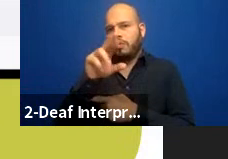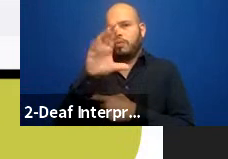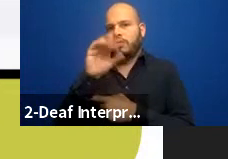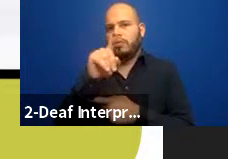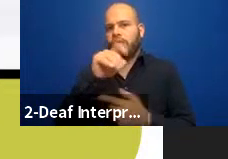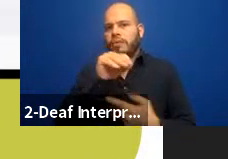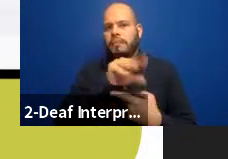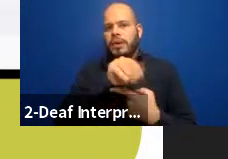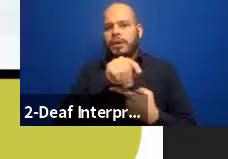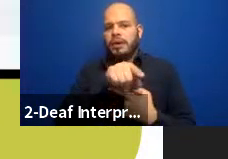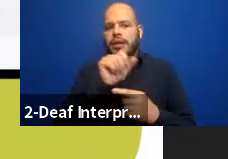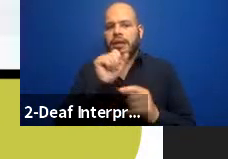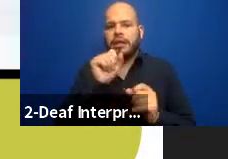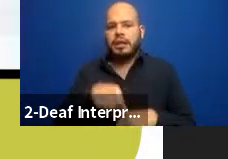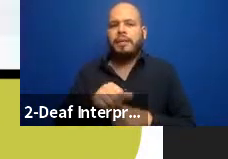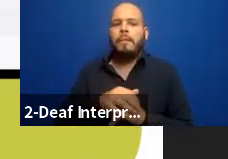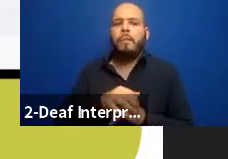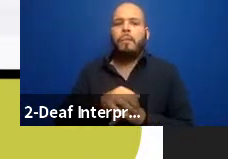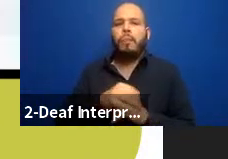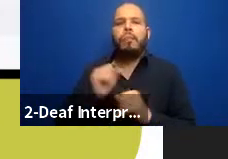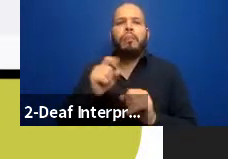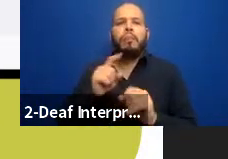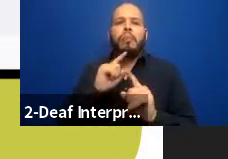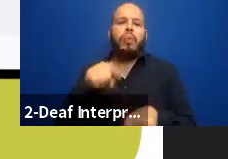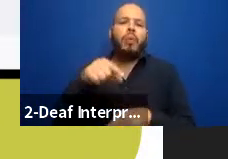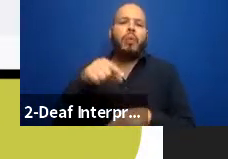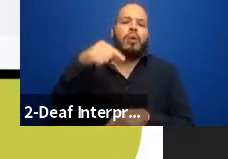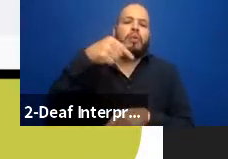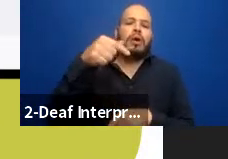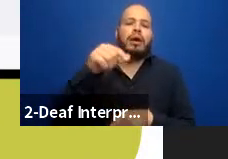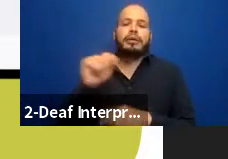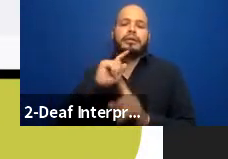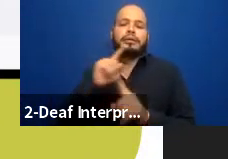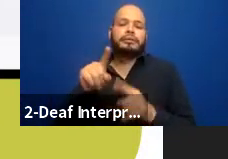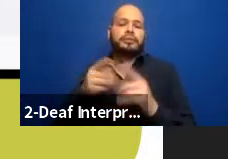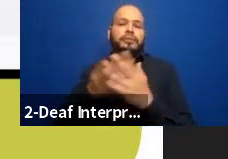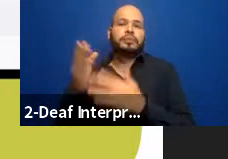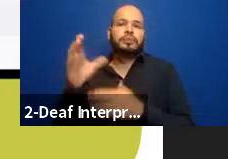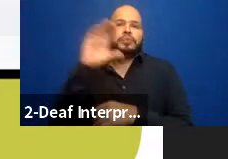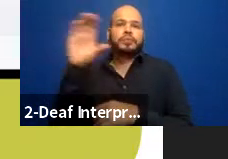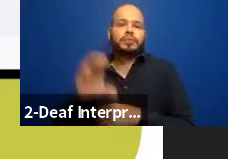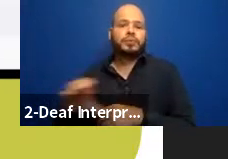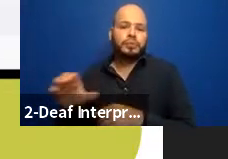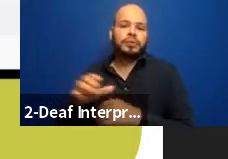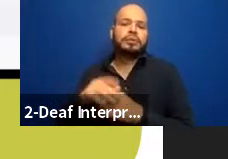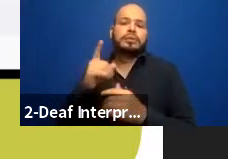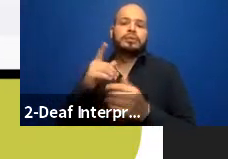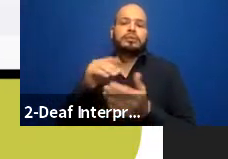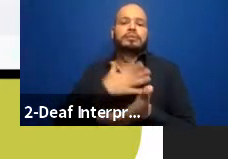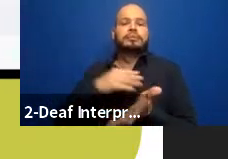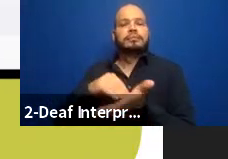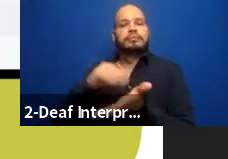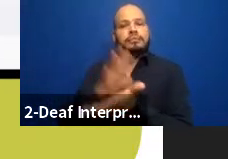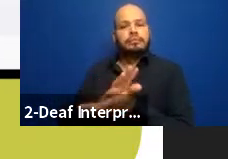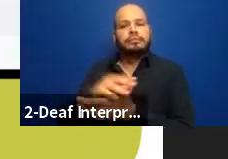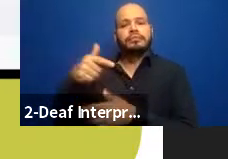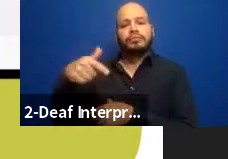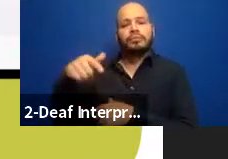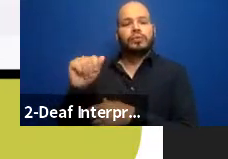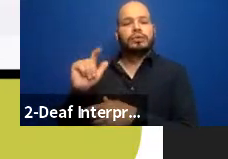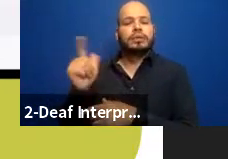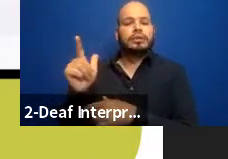the Q&A feature to raise accessibility or technical issues. We will invite your engagement via the